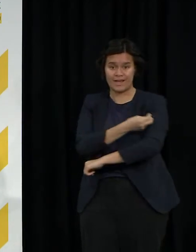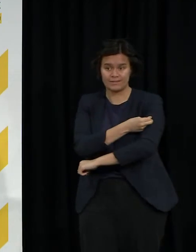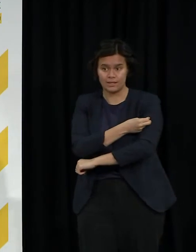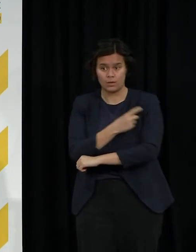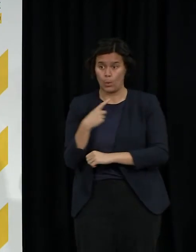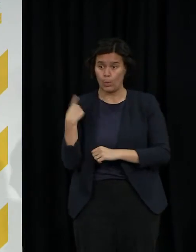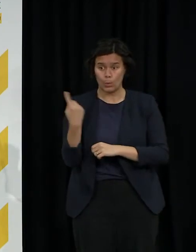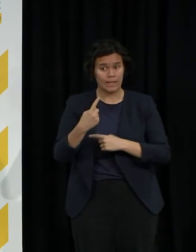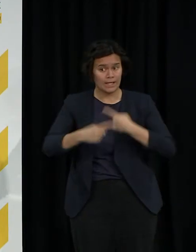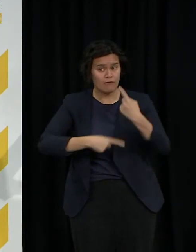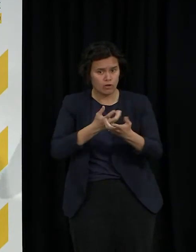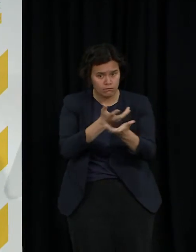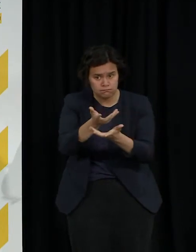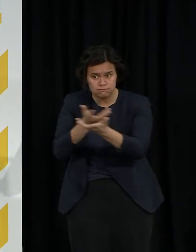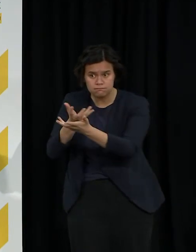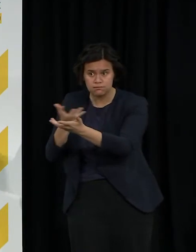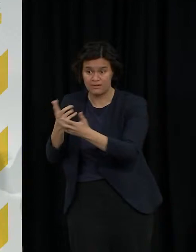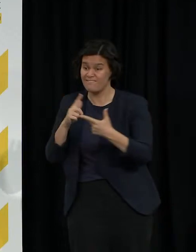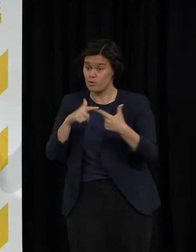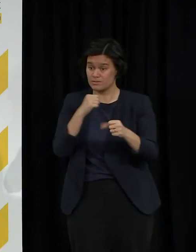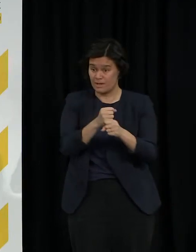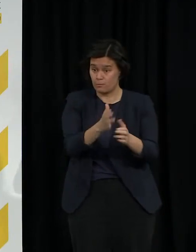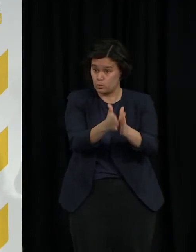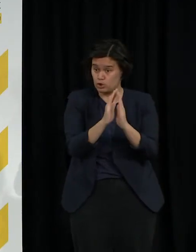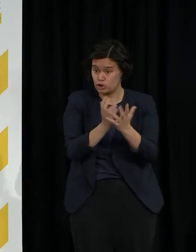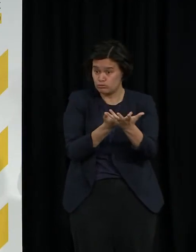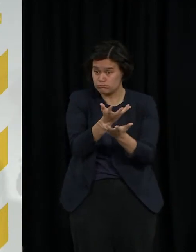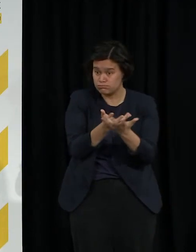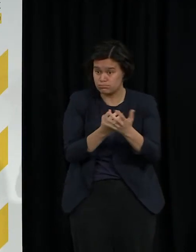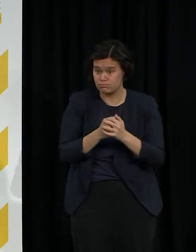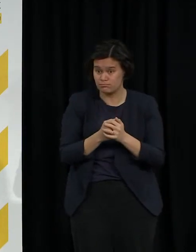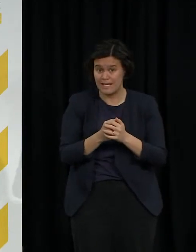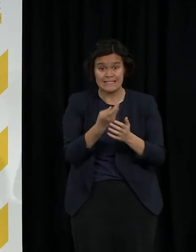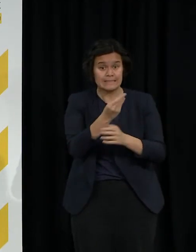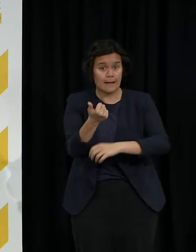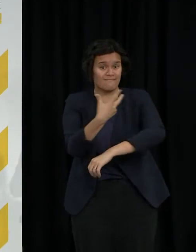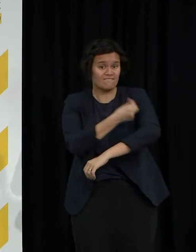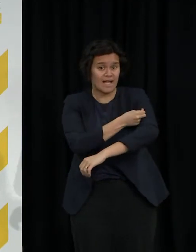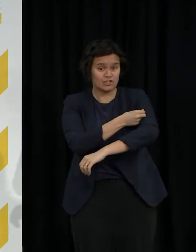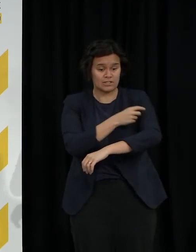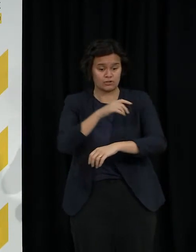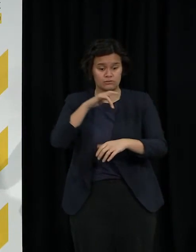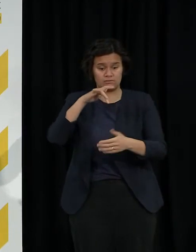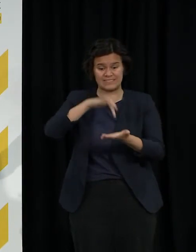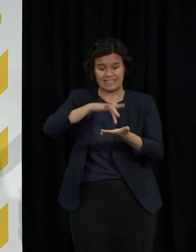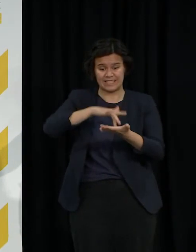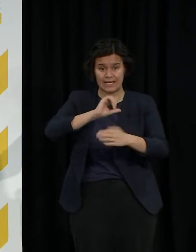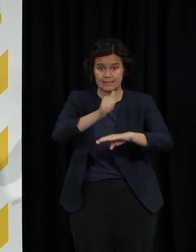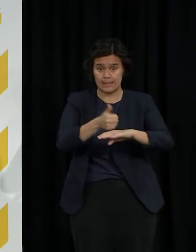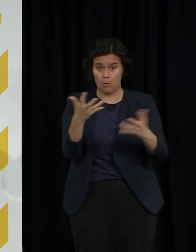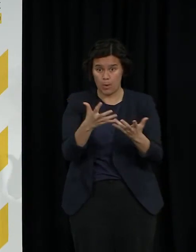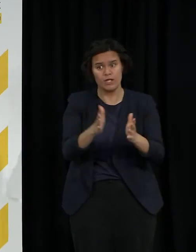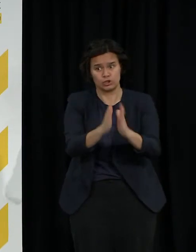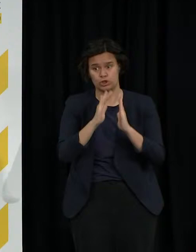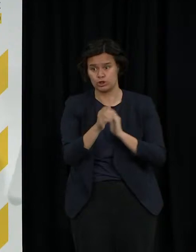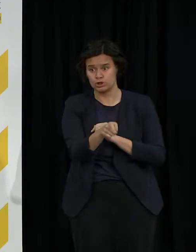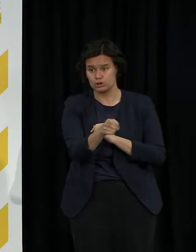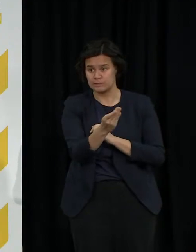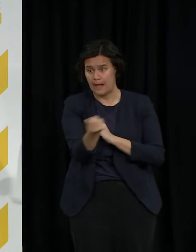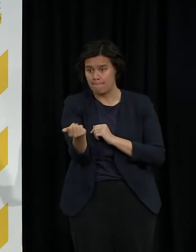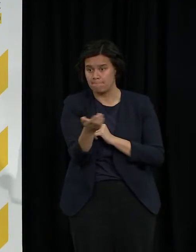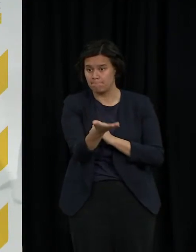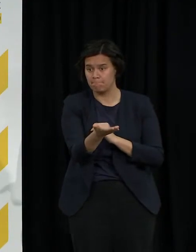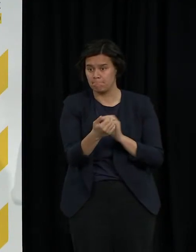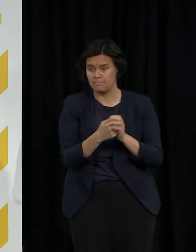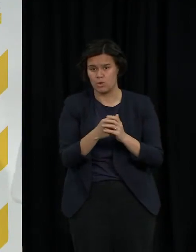focus throughout the program. We've had vaccination clinics at churches. We continue to liaise regularly with them. I know